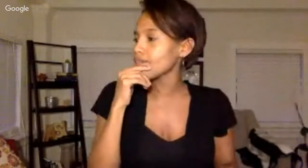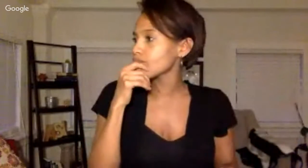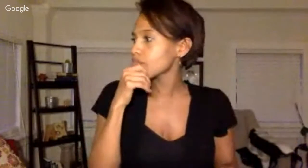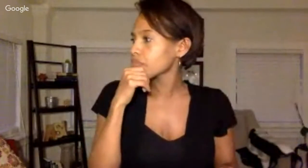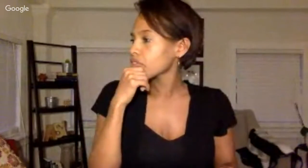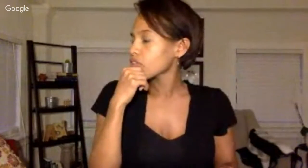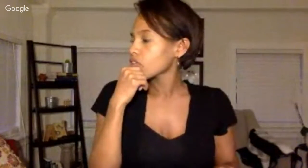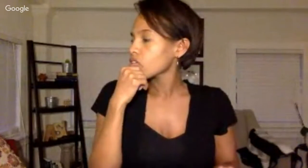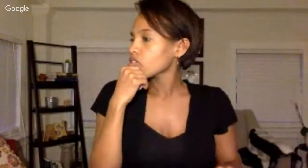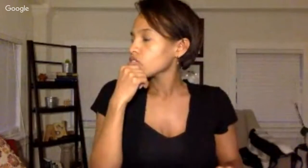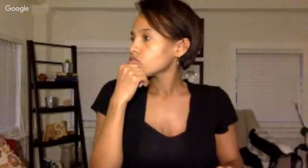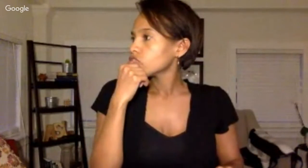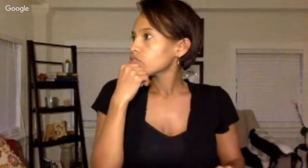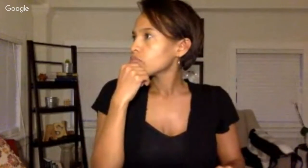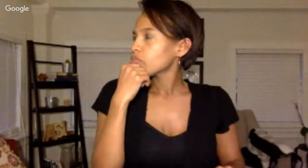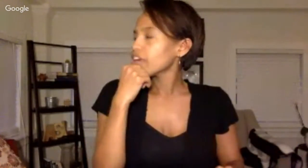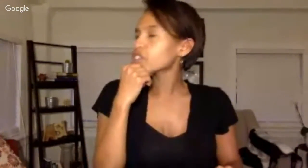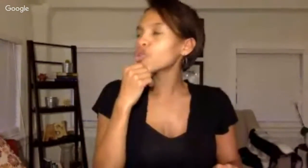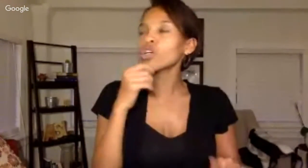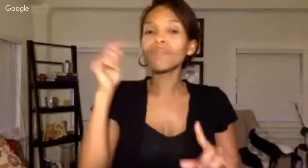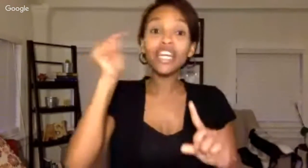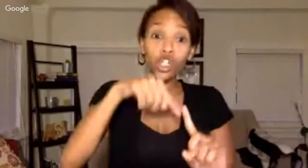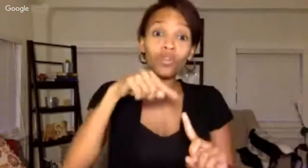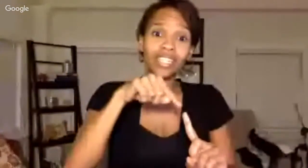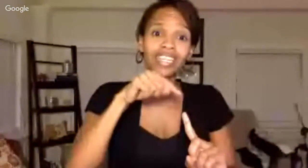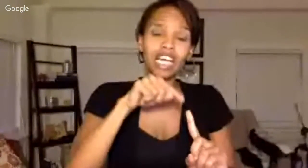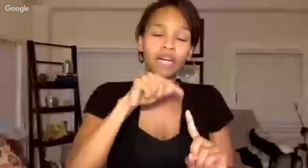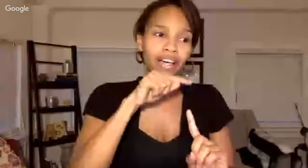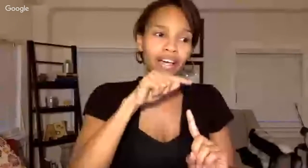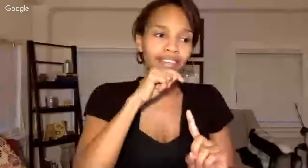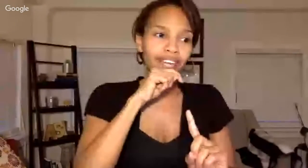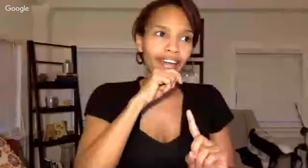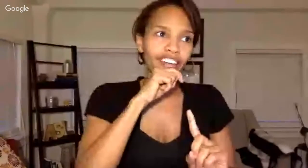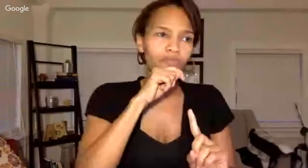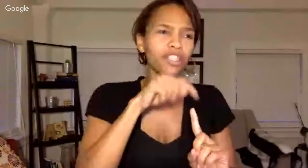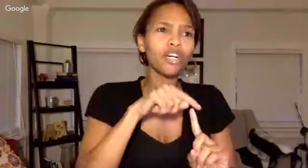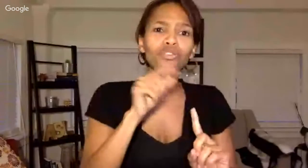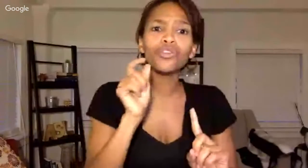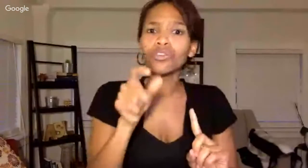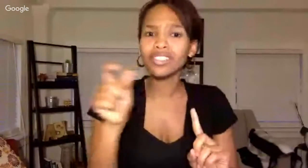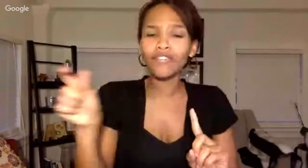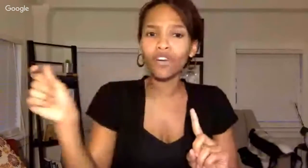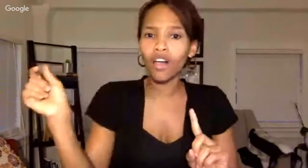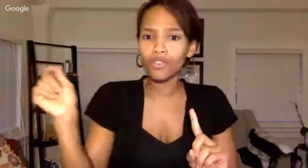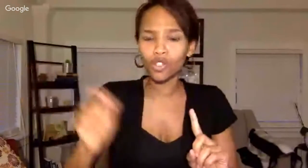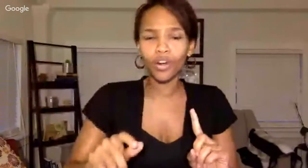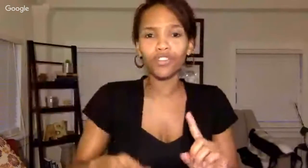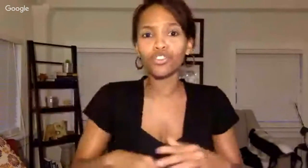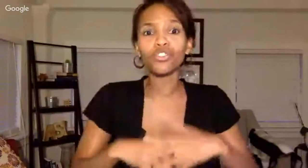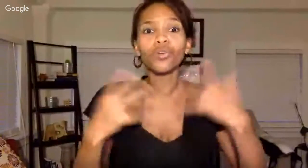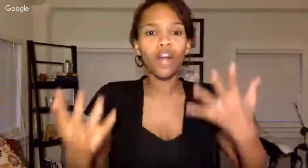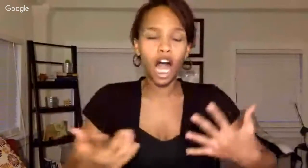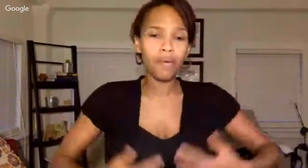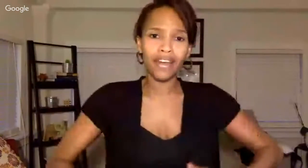one? Make sure was the example that he gave, but I'm sure there are several others where they're just so common that it's